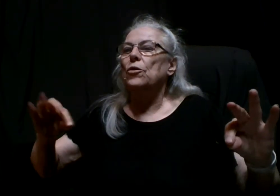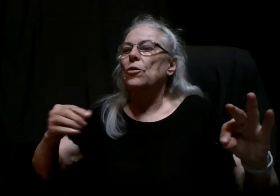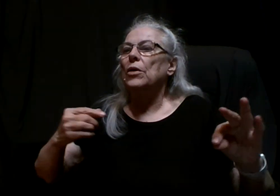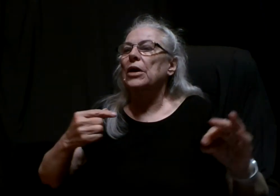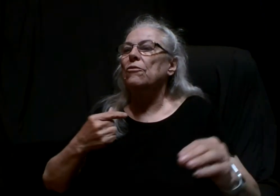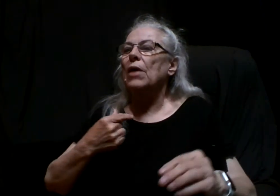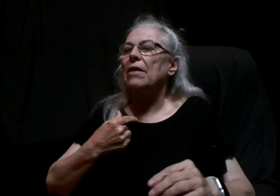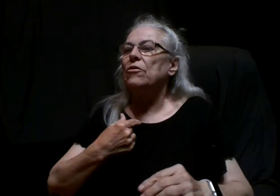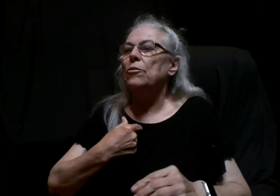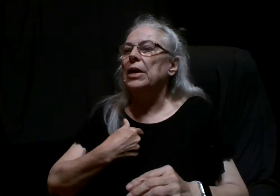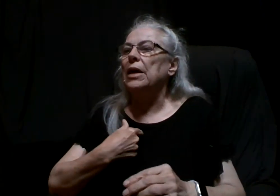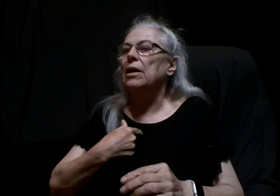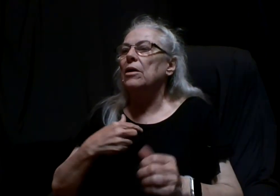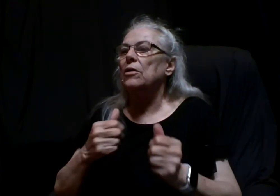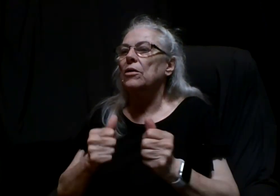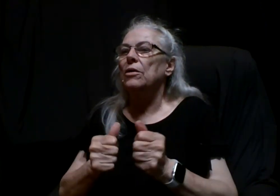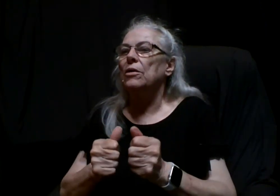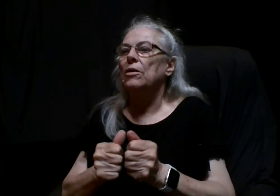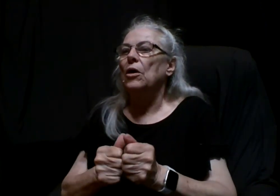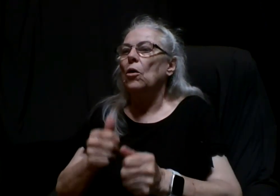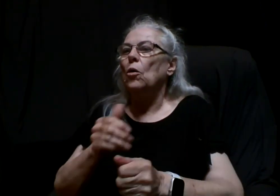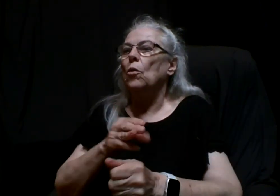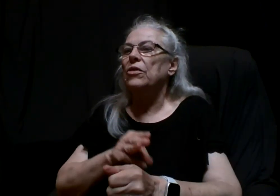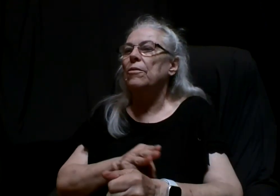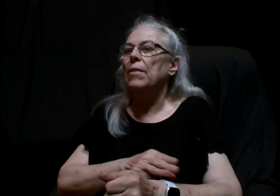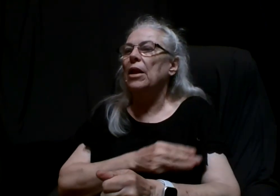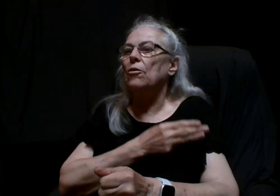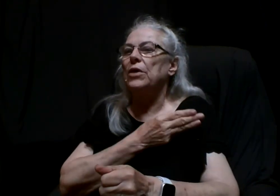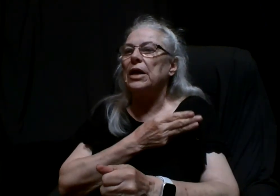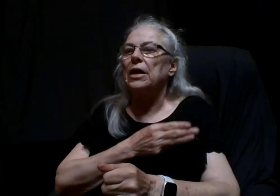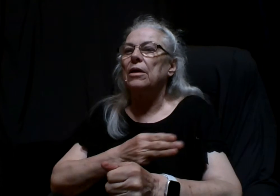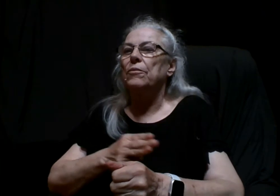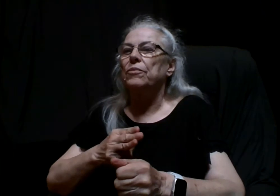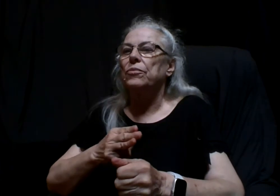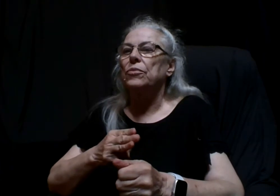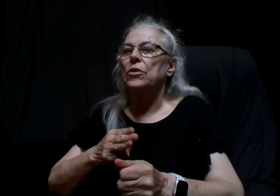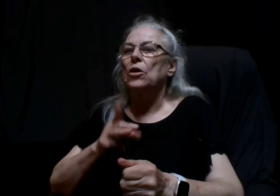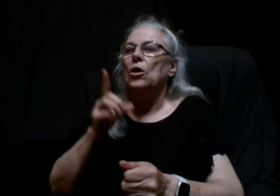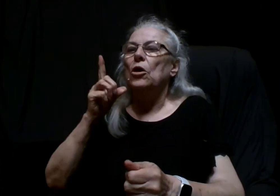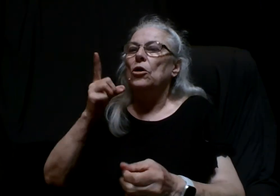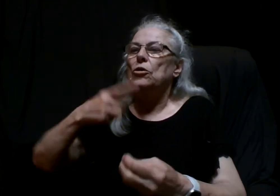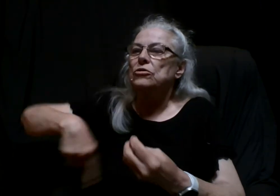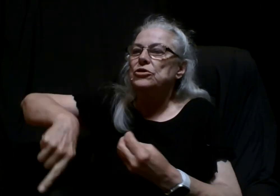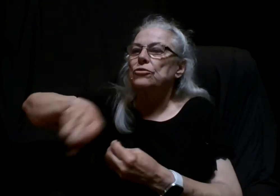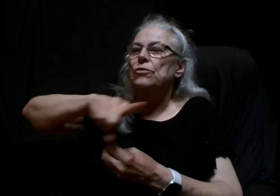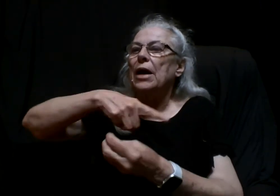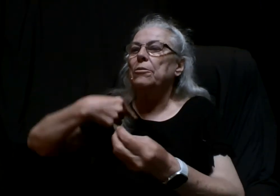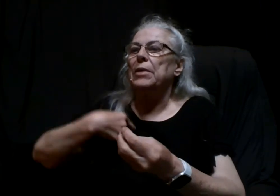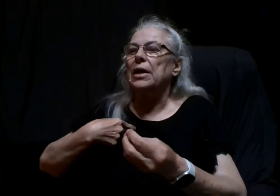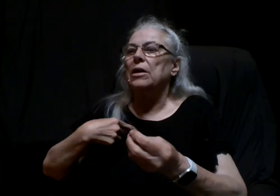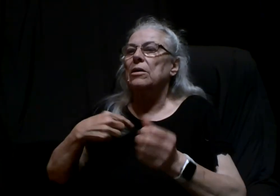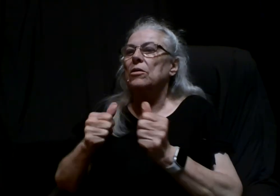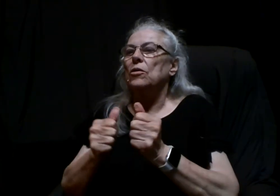You unravel me with a melody. You surround me